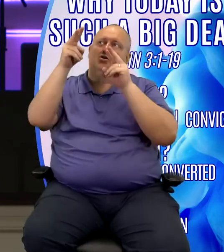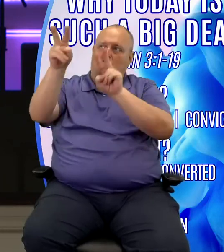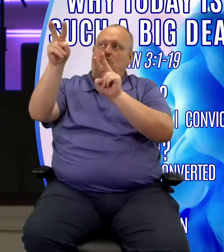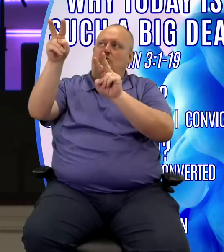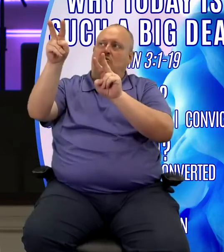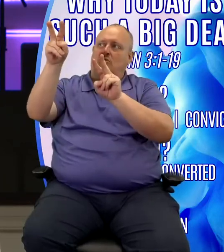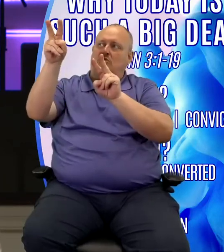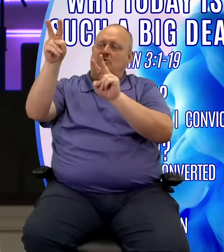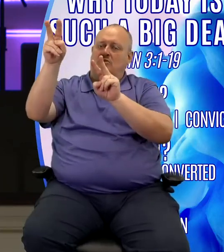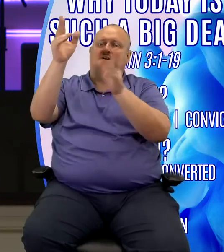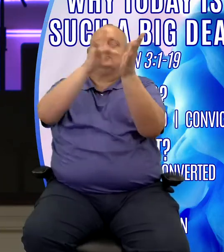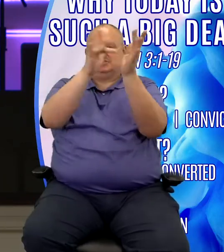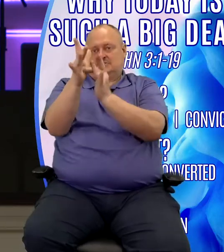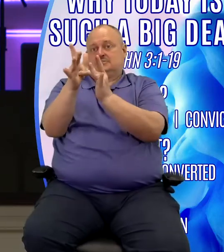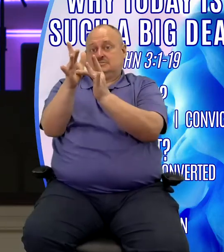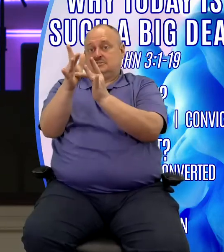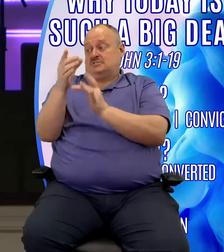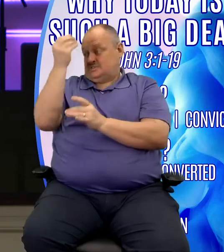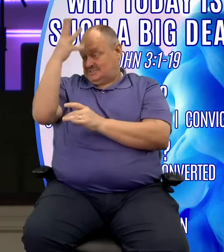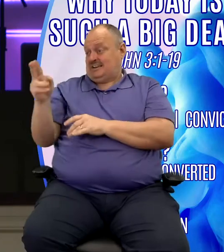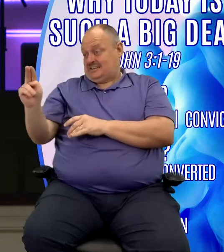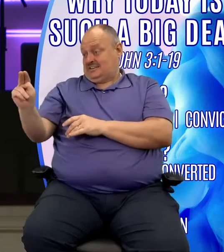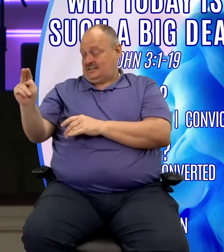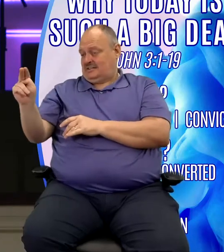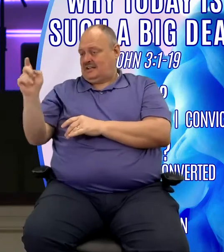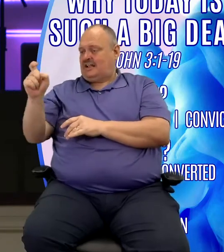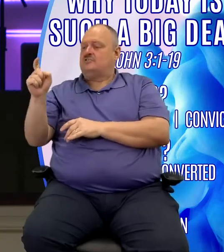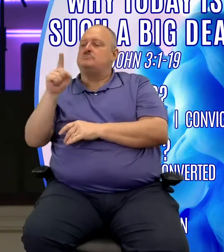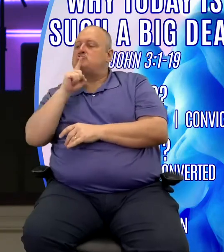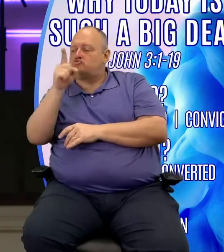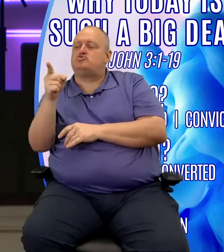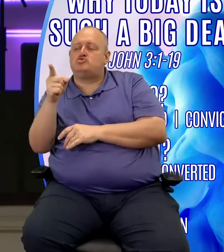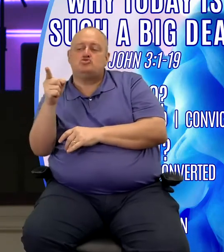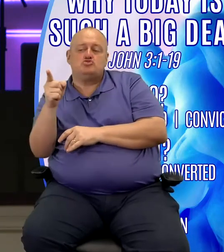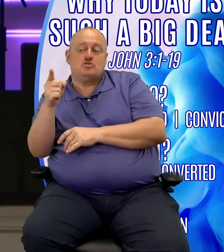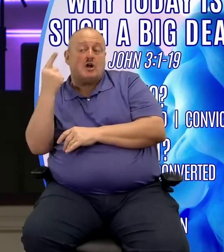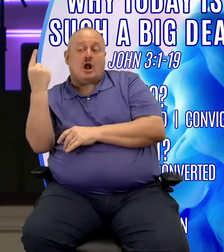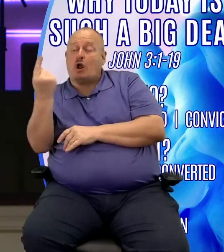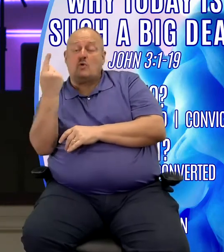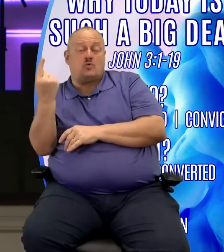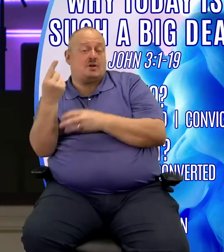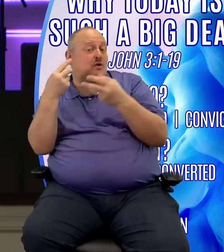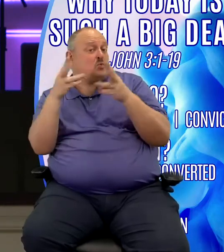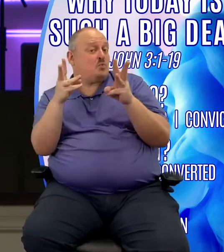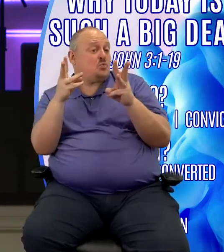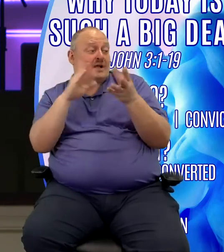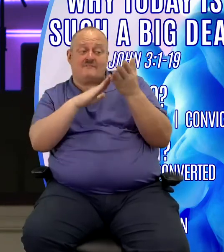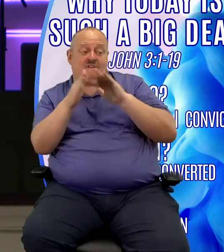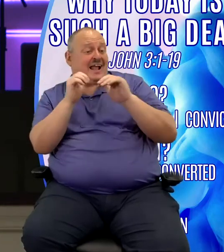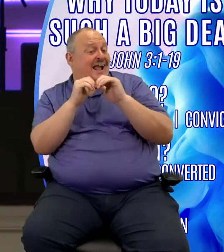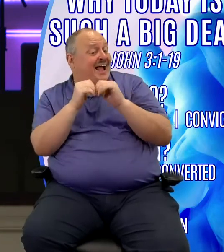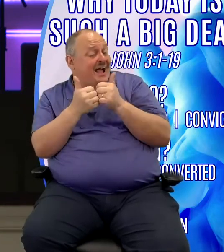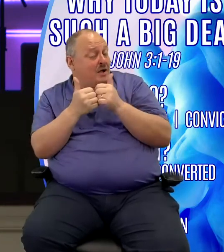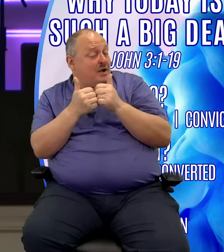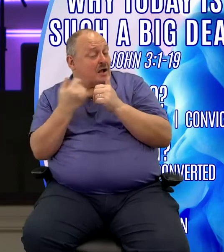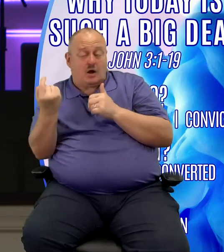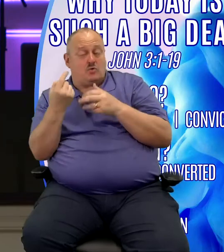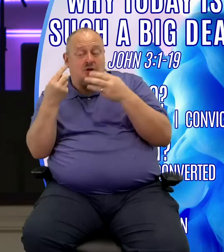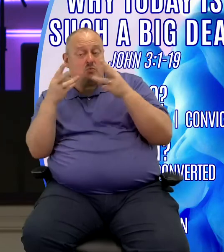me. He was telling Nicodemus, you've got to be convinced that the only way of forgiveness and the only way